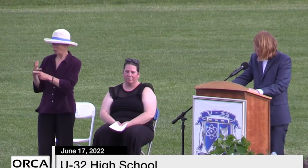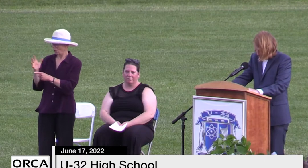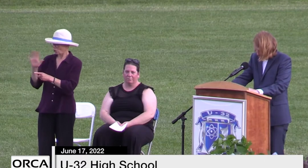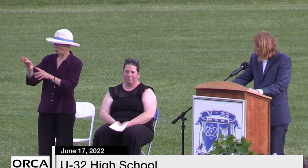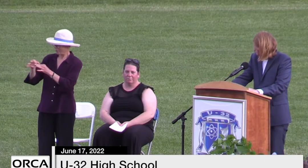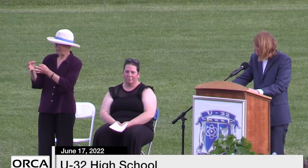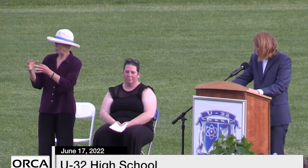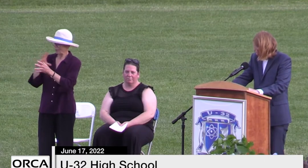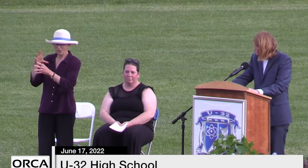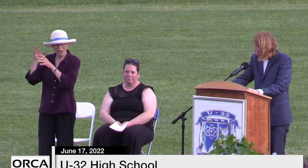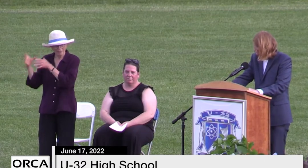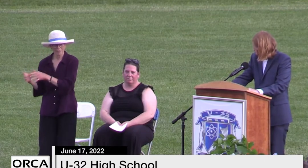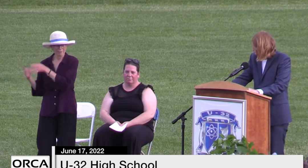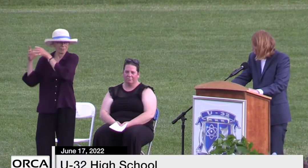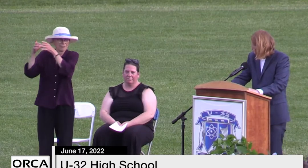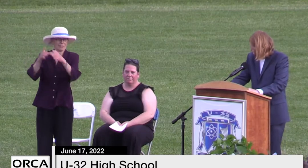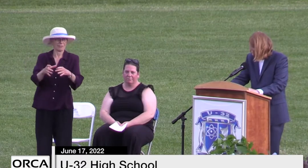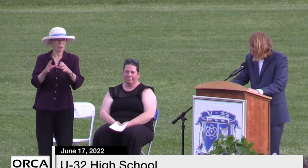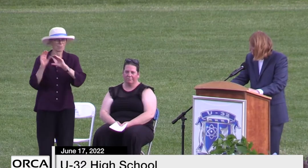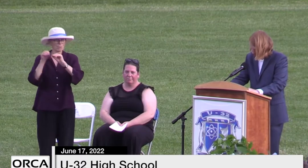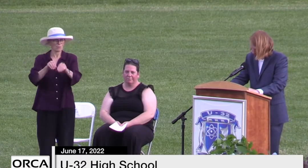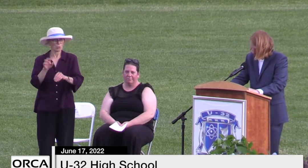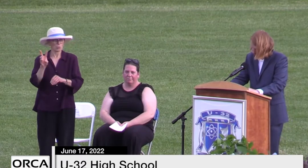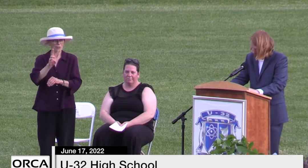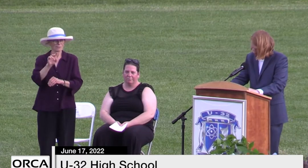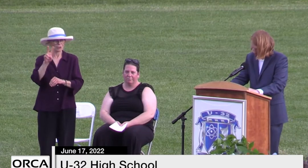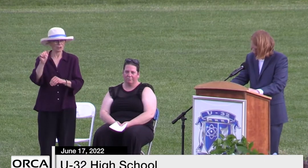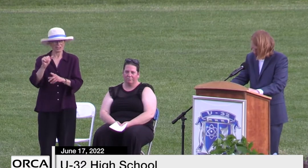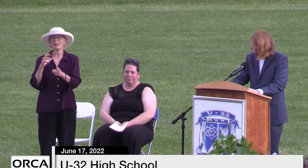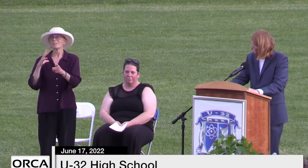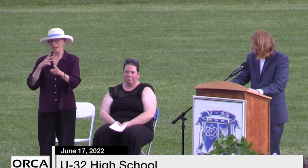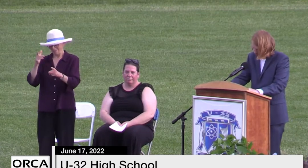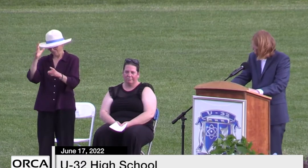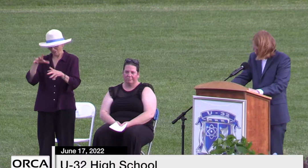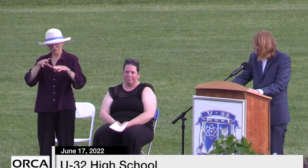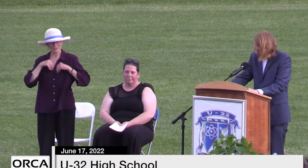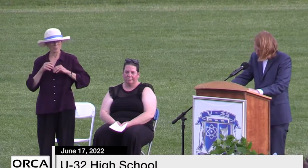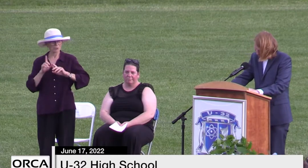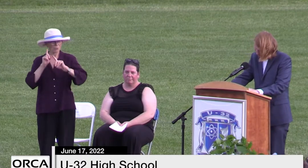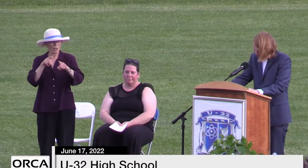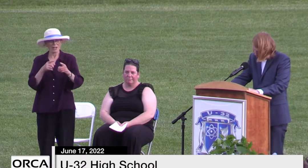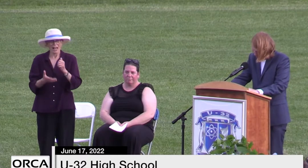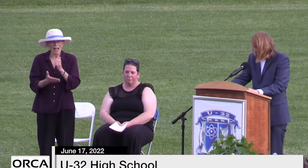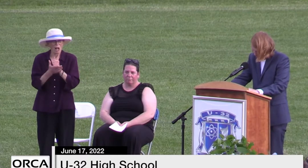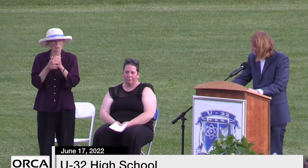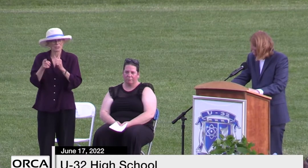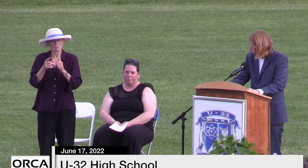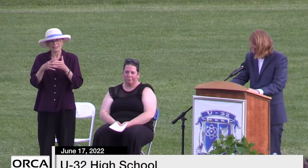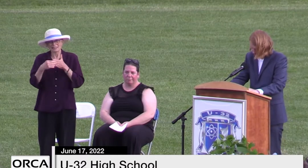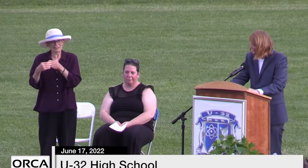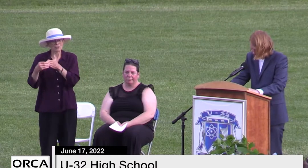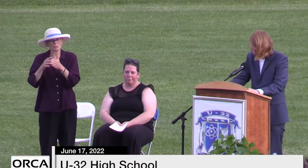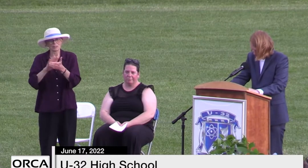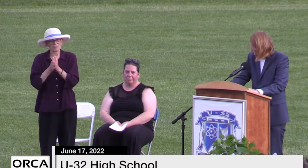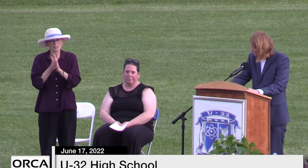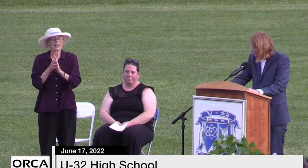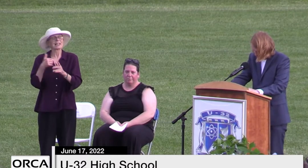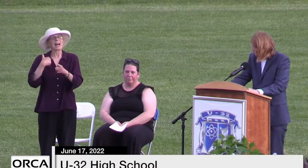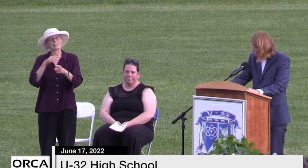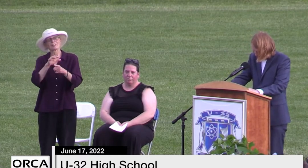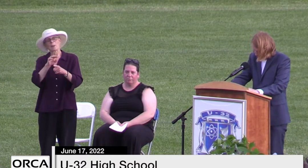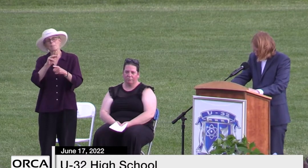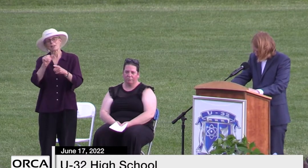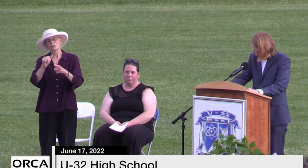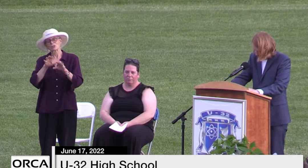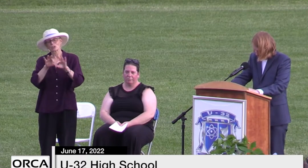there. Well, my dad took that risk, and it helped lead him to his passion of helping people. At WVU, he got his master's in animal